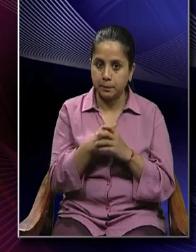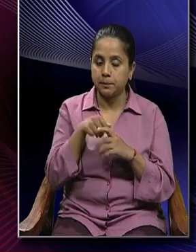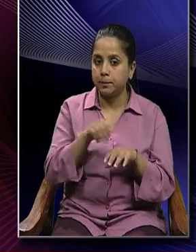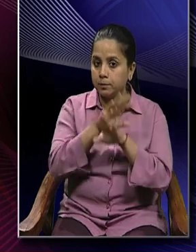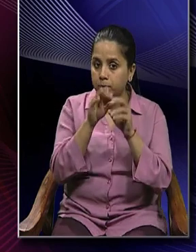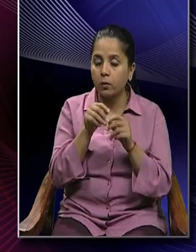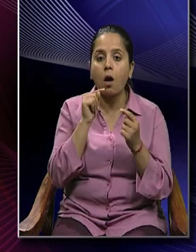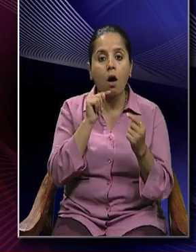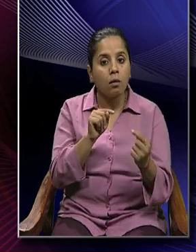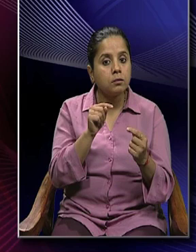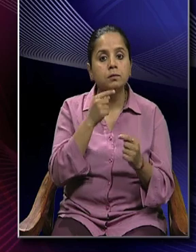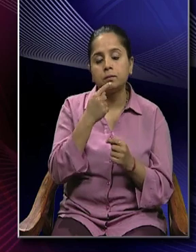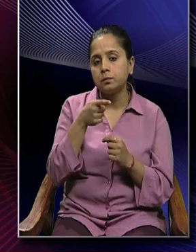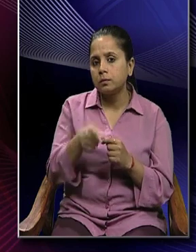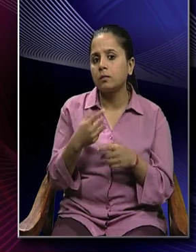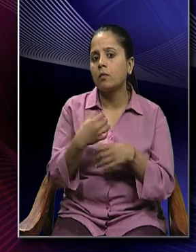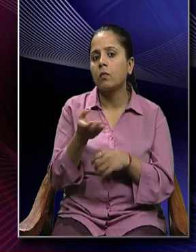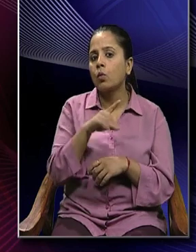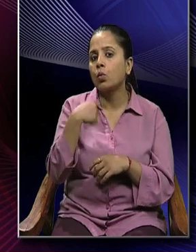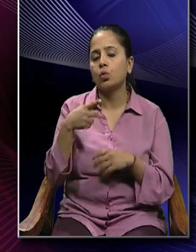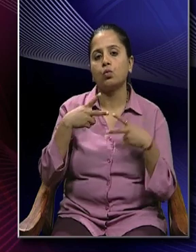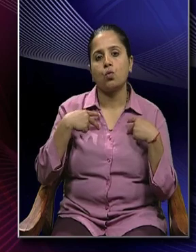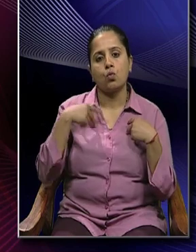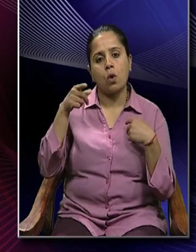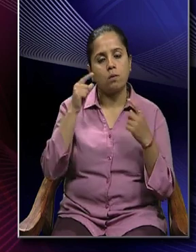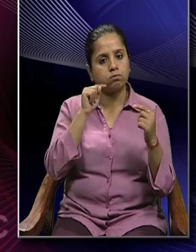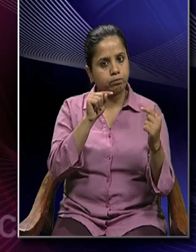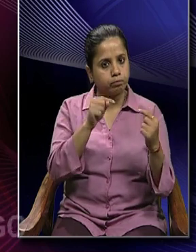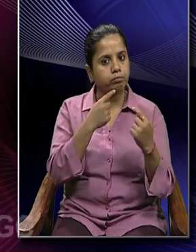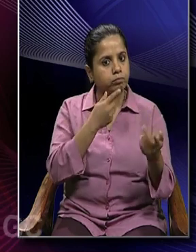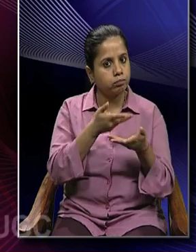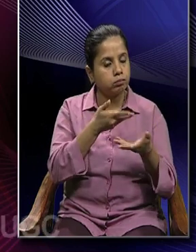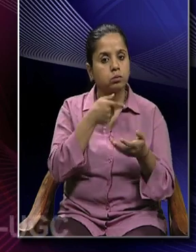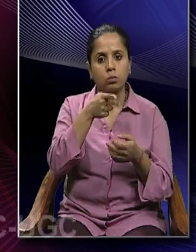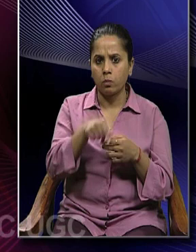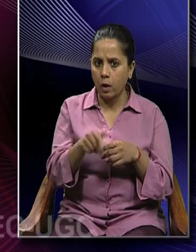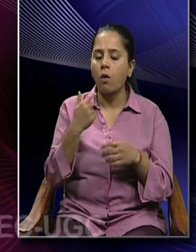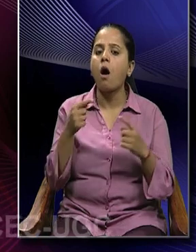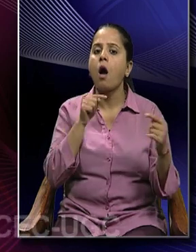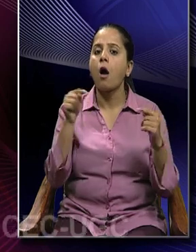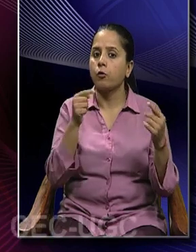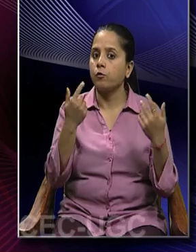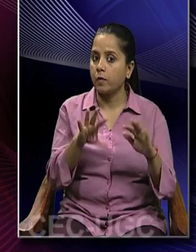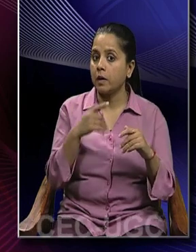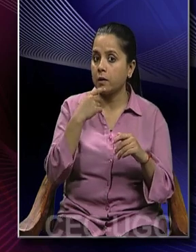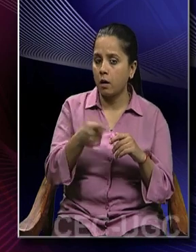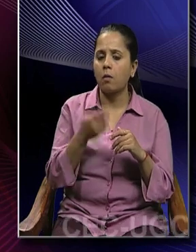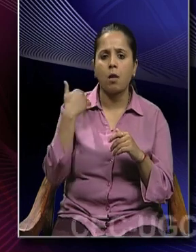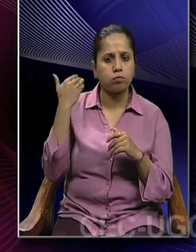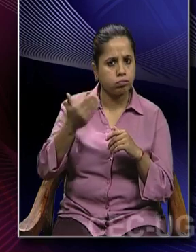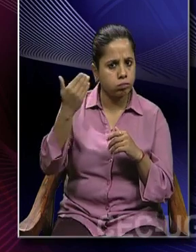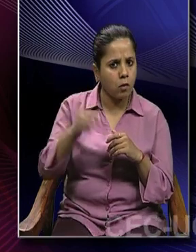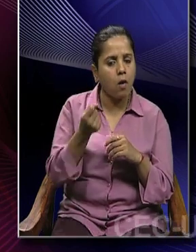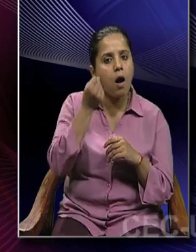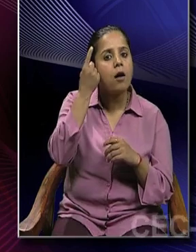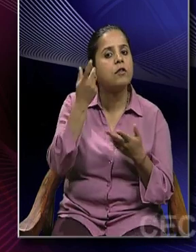kinds of arguments, they were being made by the court at that point of time, and it was also being argued and has been in a way